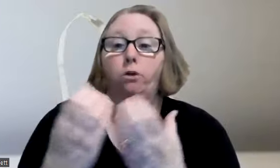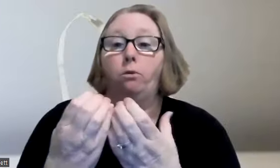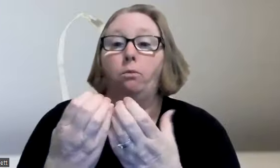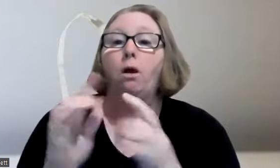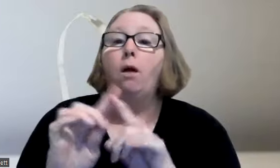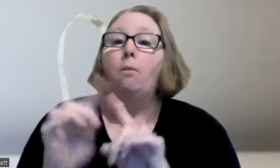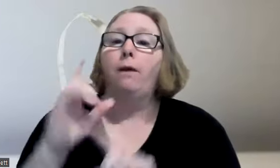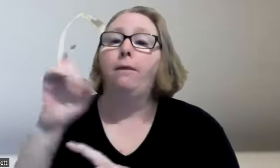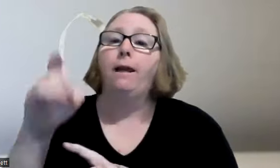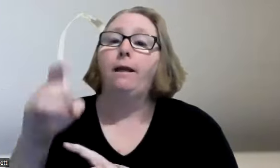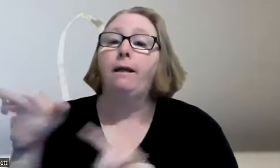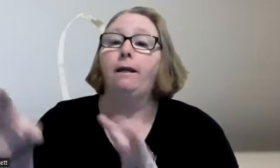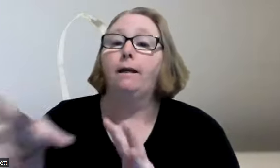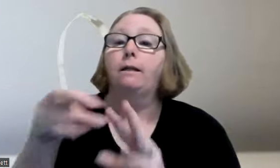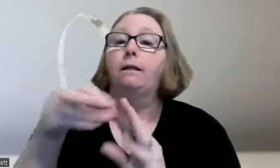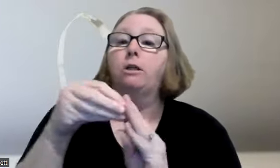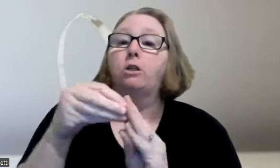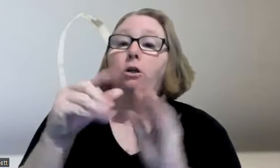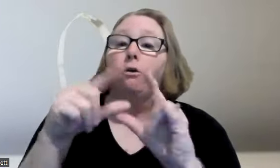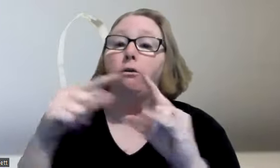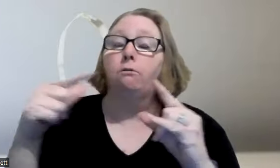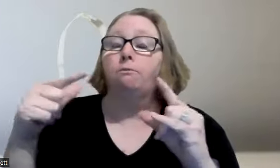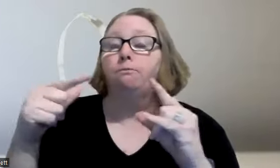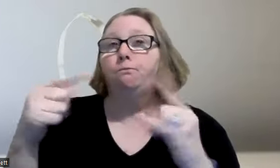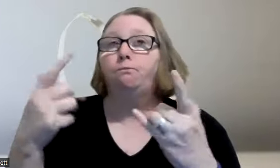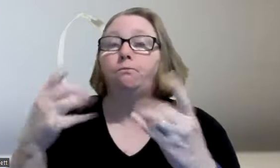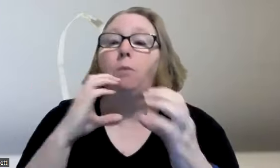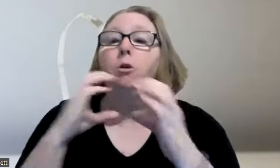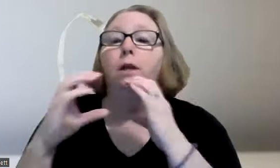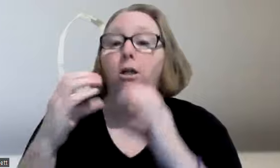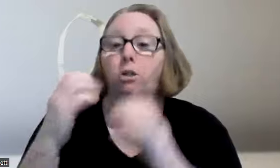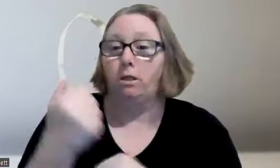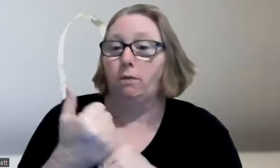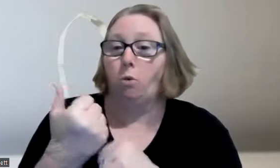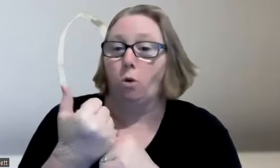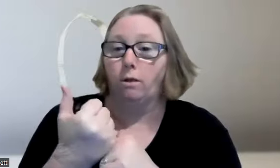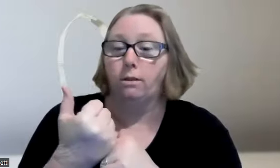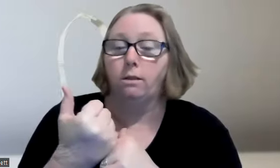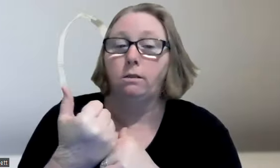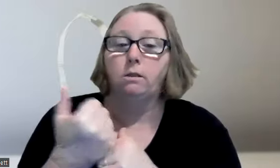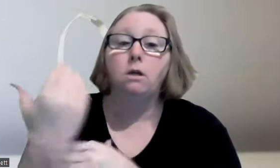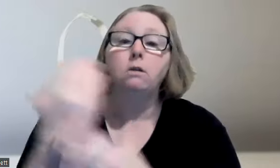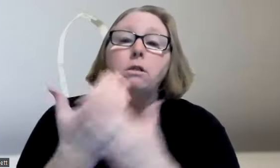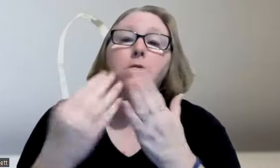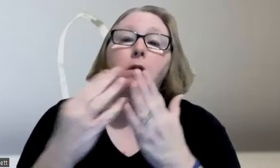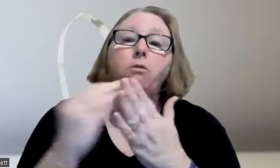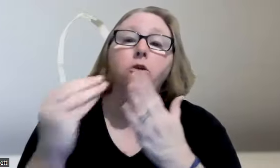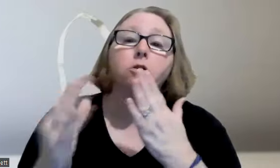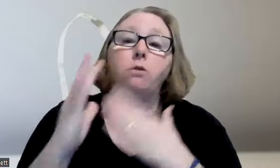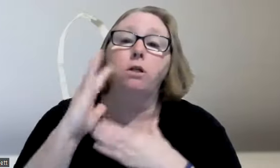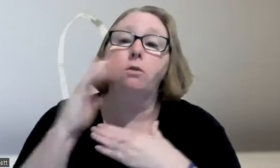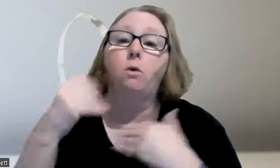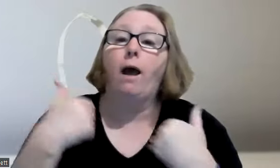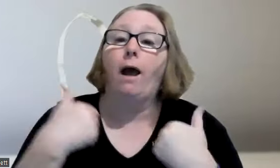classroom, but they need additional communication support. So some of our students will have